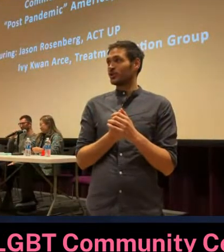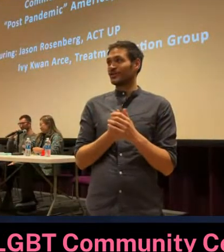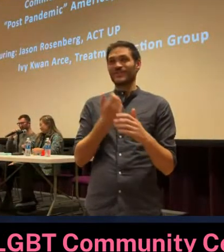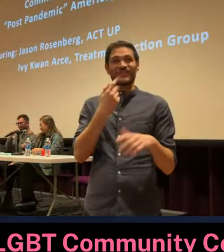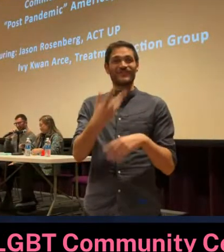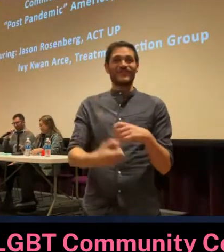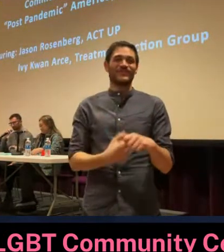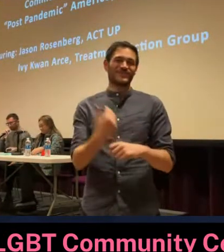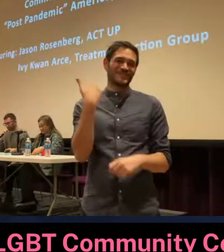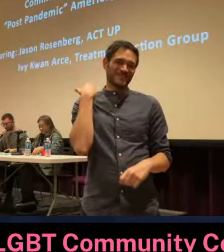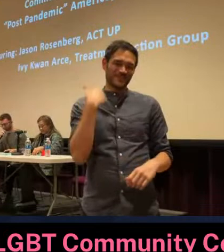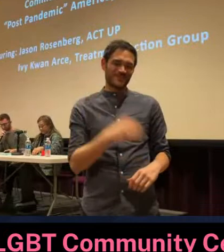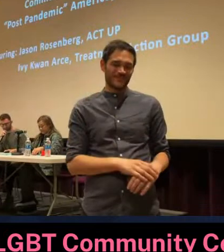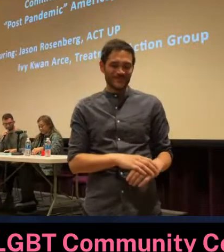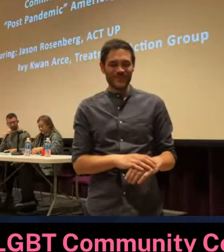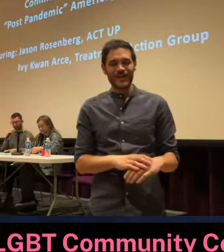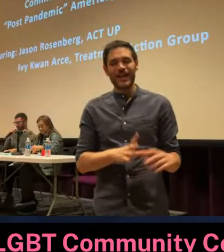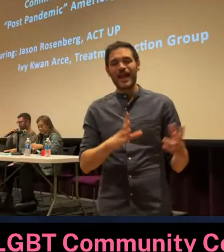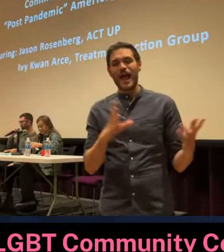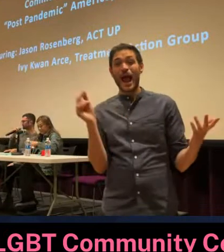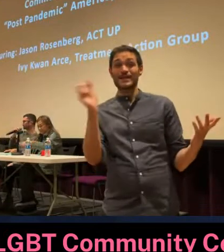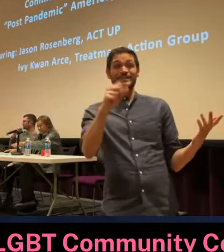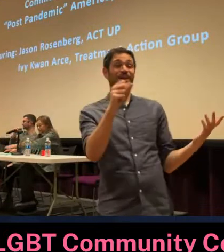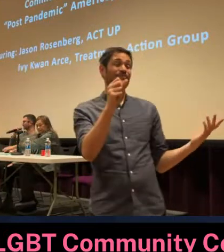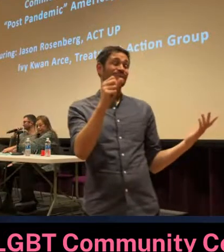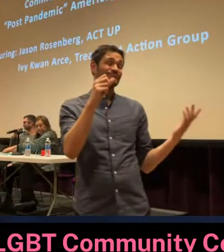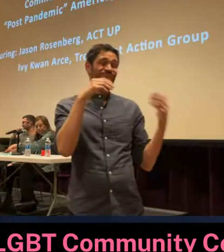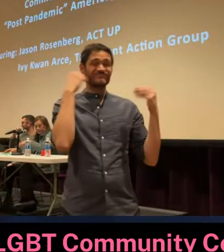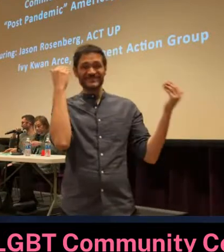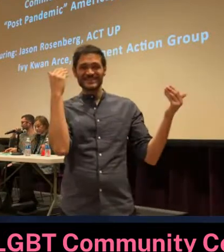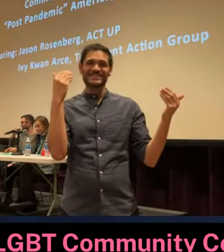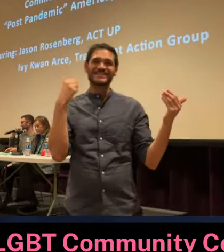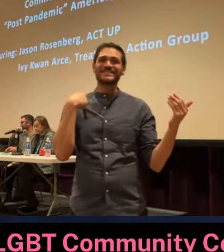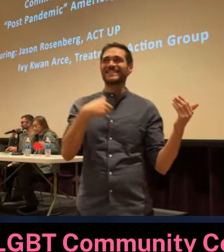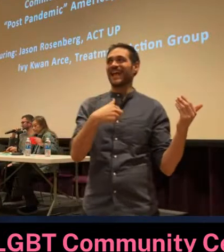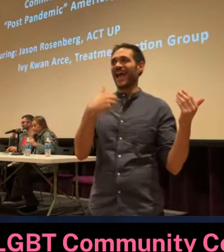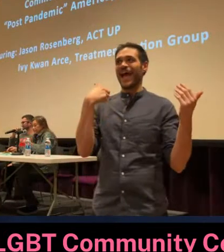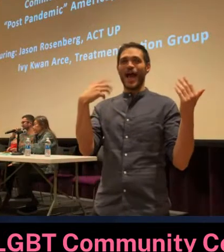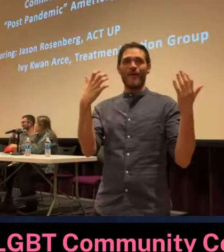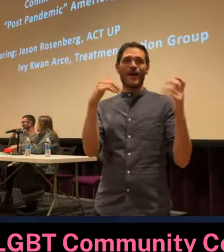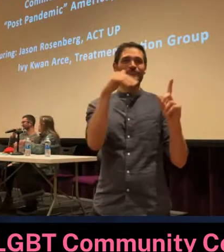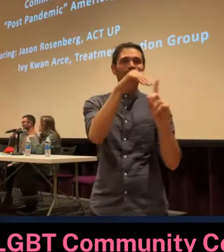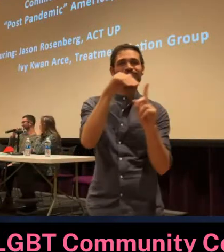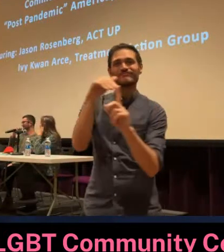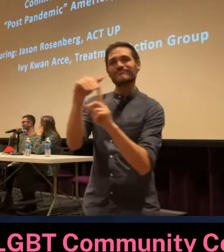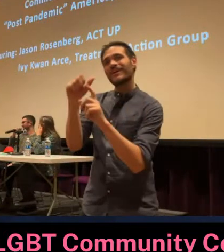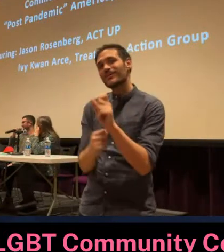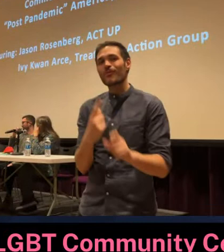ago. And yeah, so I just want to ground us in that. And obviously,